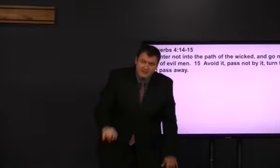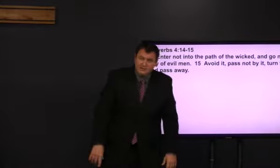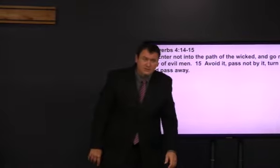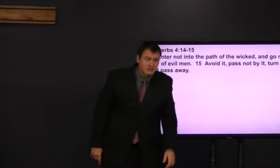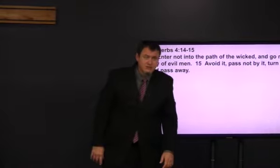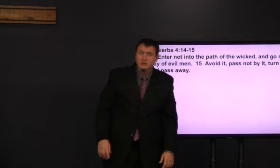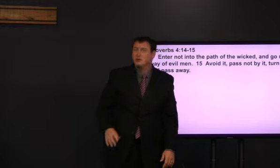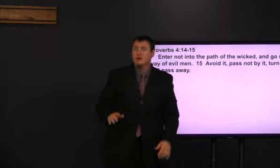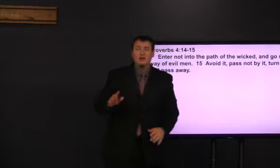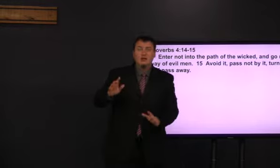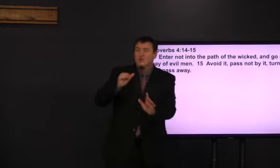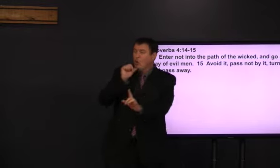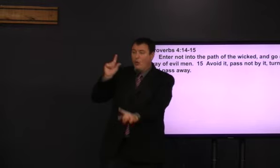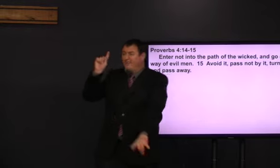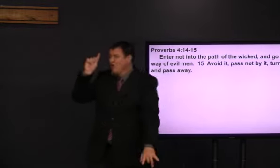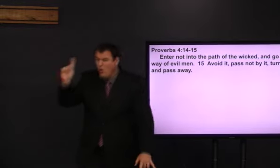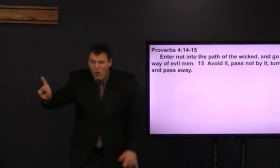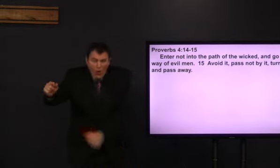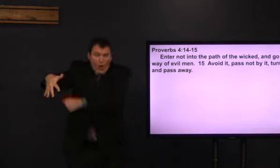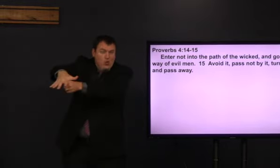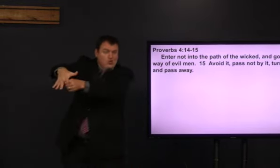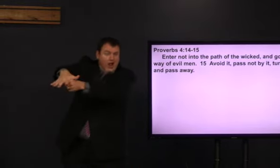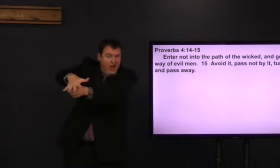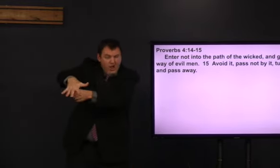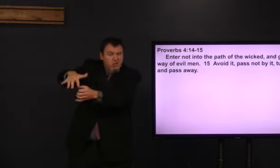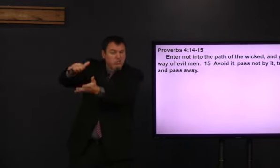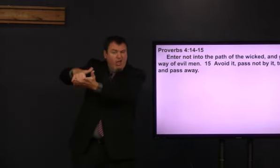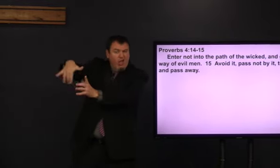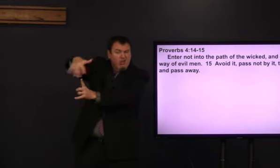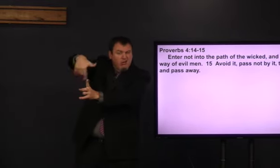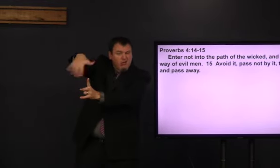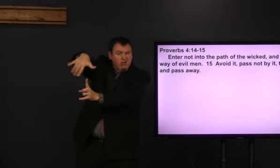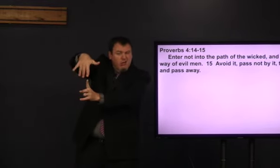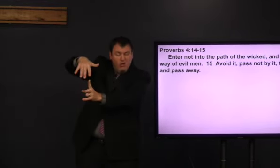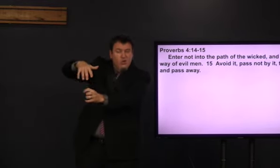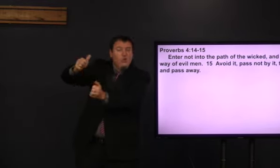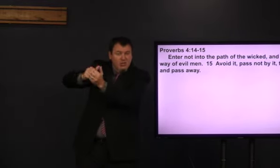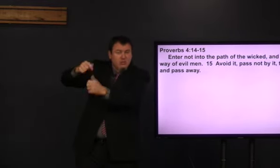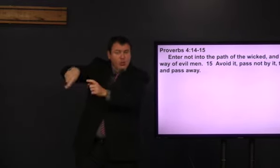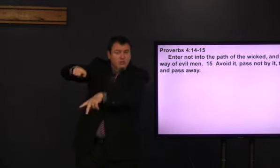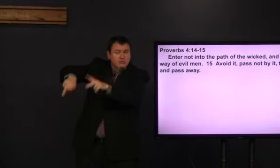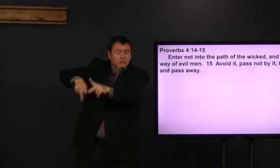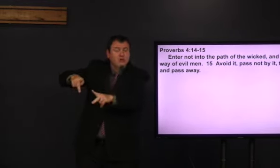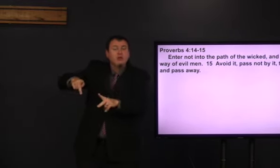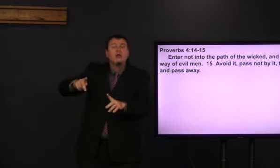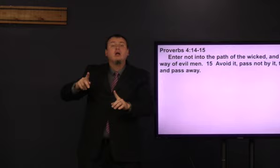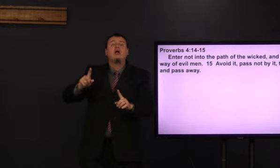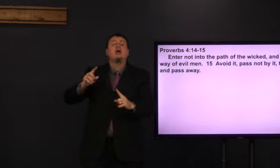So he says, avoid that. Don't go there. Don't mingle with those people.